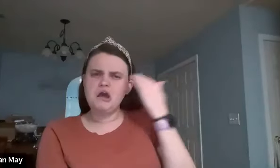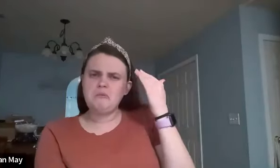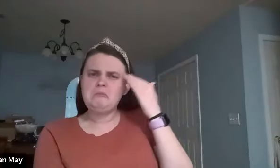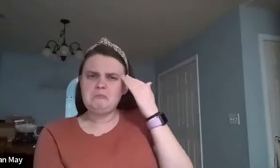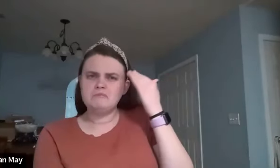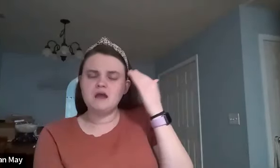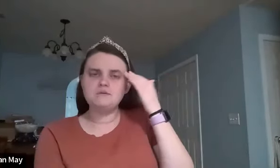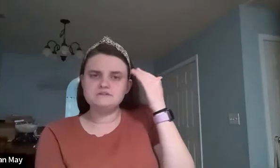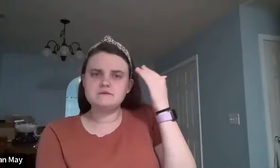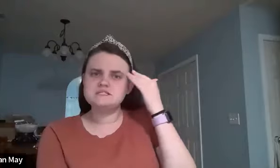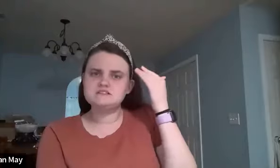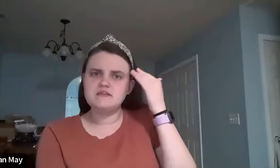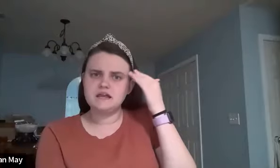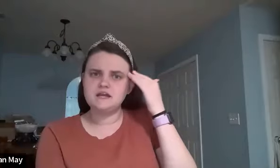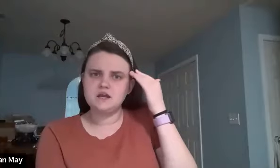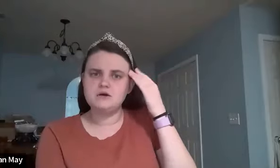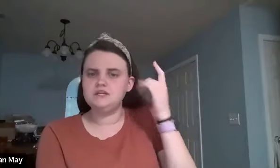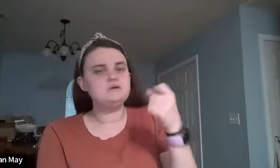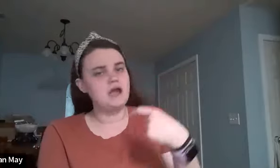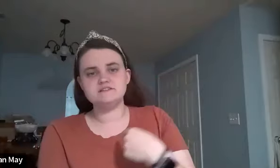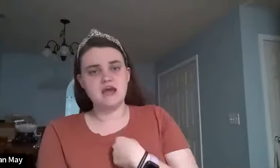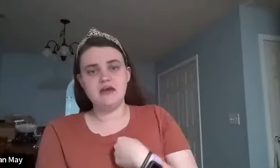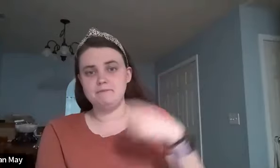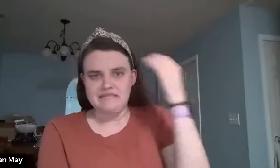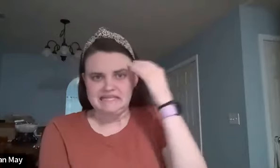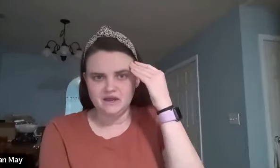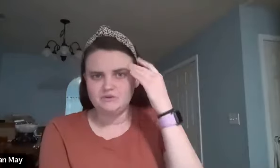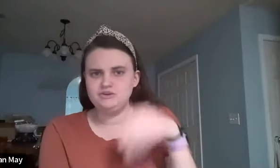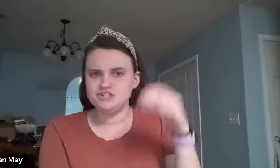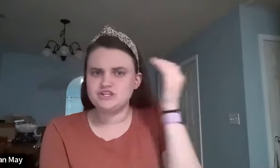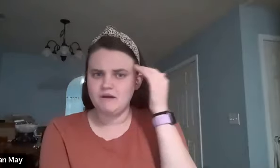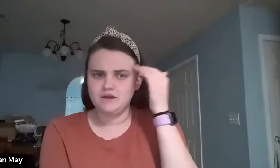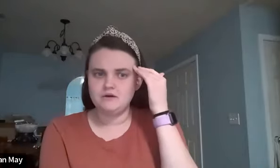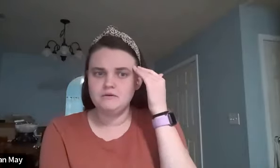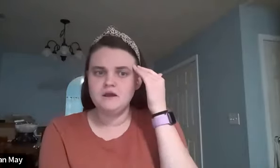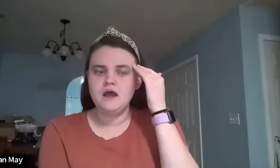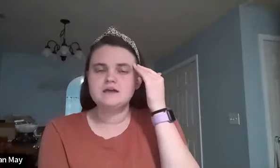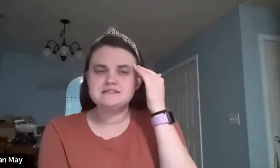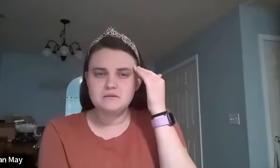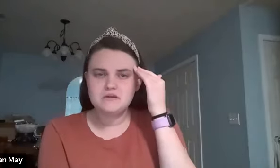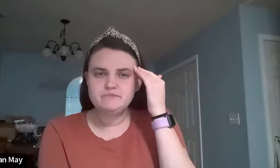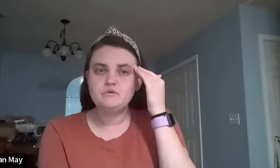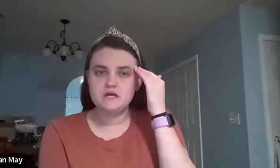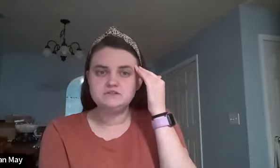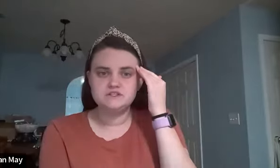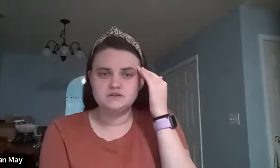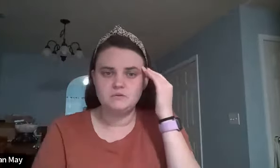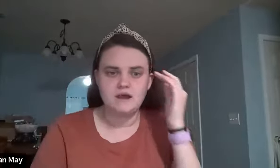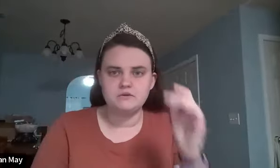go. I would still sound like I know, and you don't have to add that me know. You could just go I know. Some people will do. Wow, we're